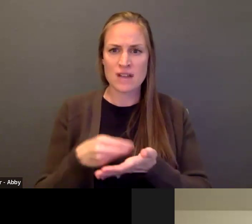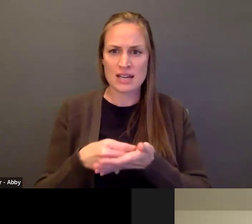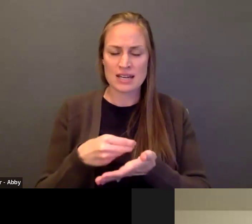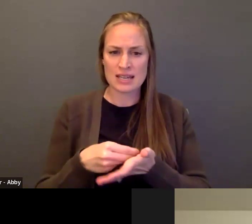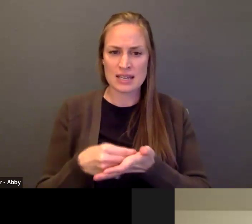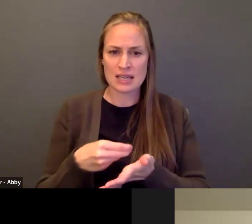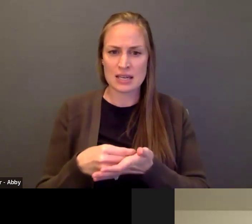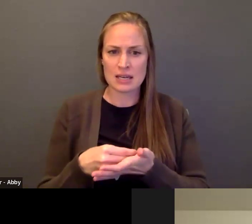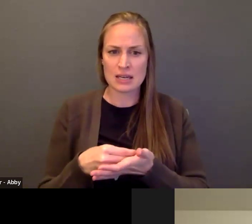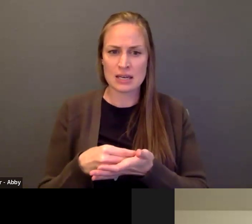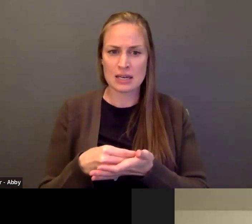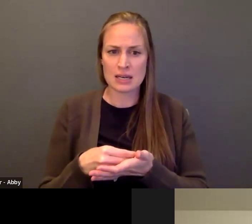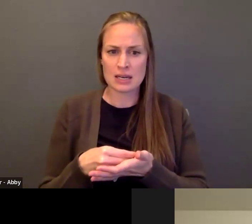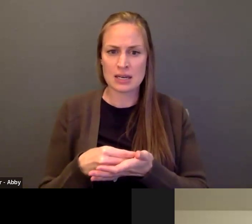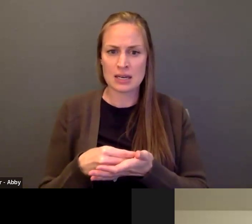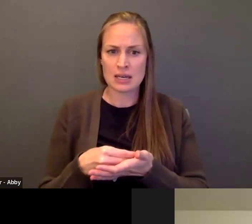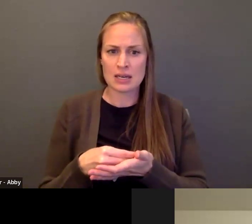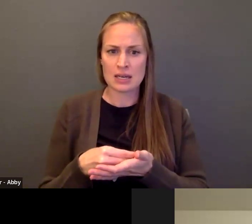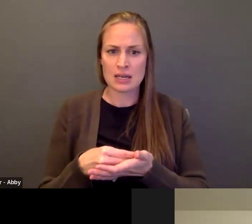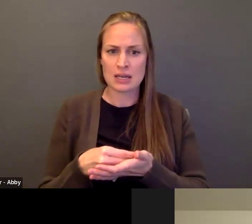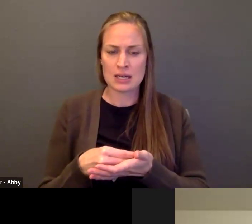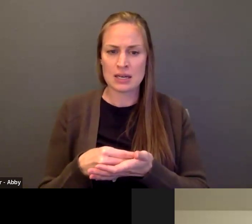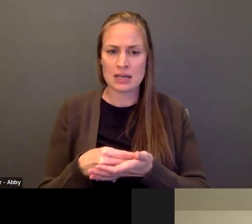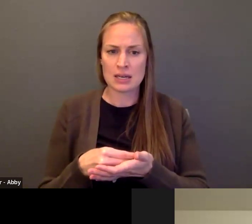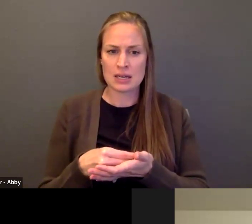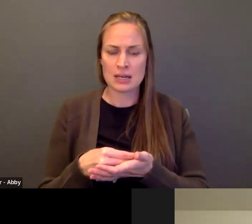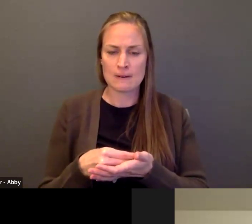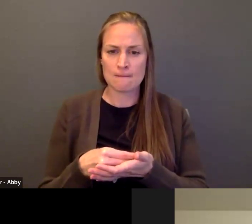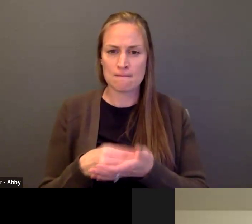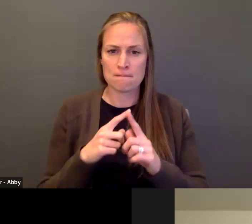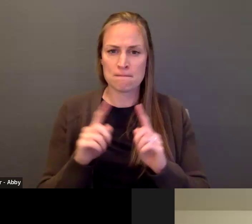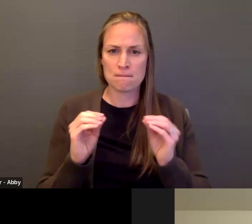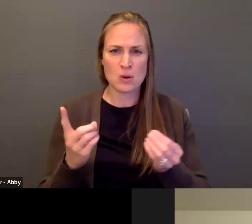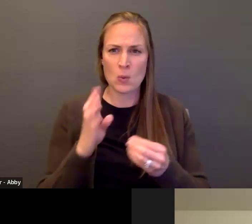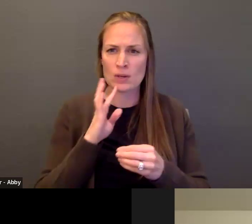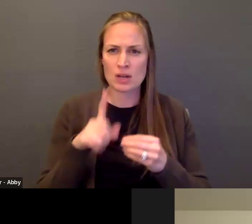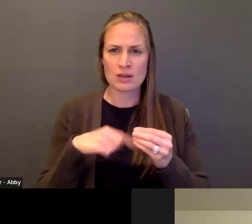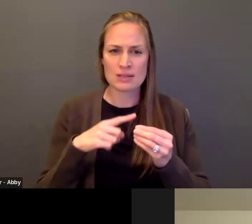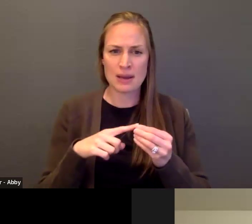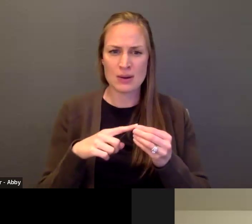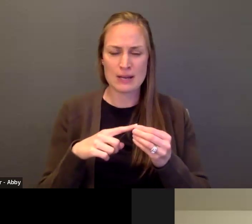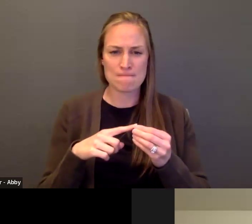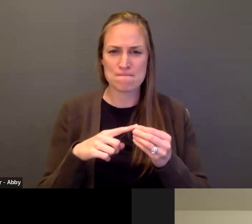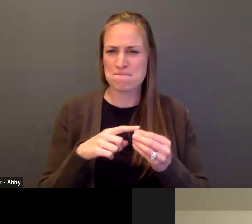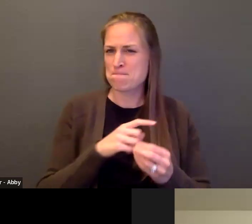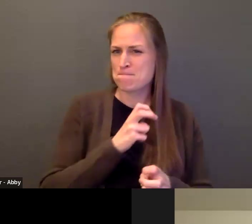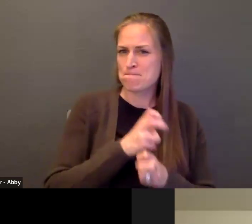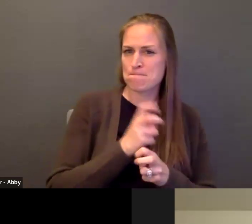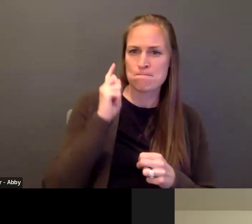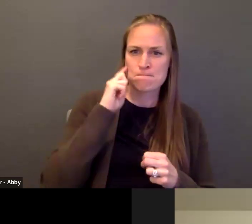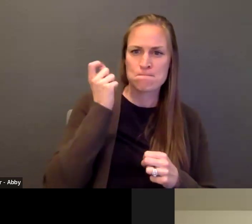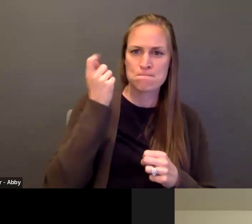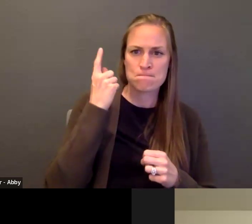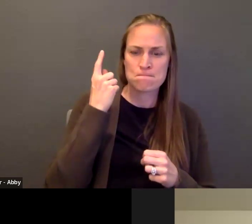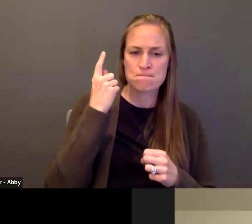of Health, when they come and look at the chart, or by managed care, saying, this is a diagnosis, this is a